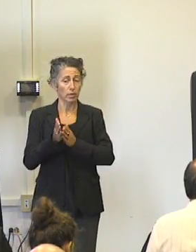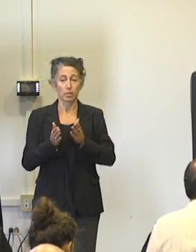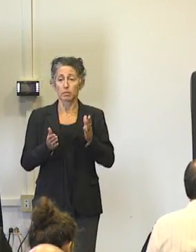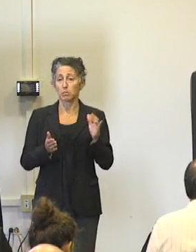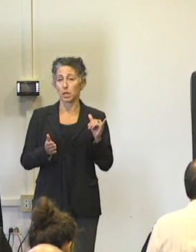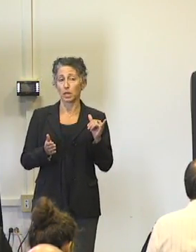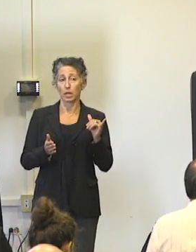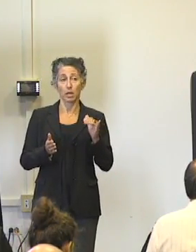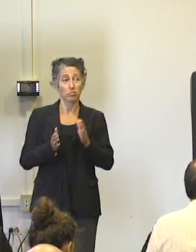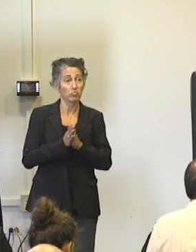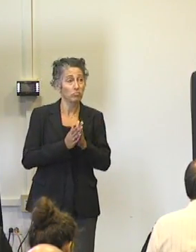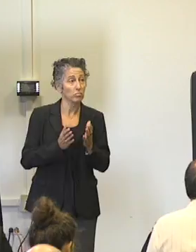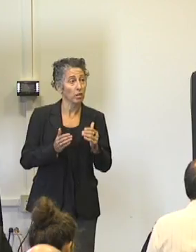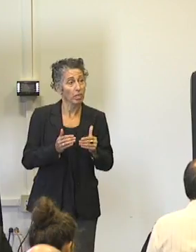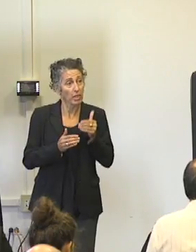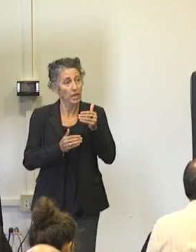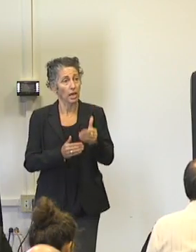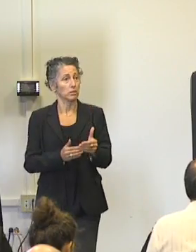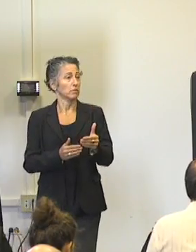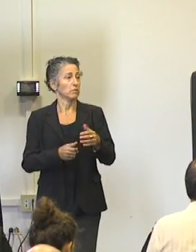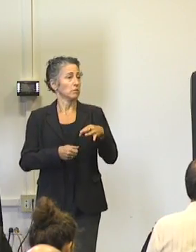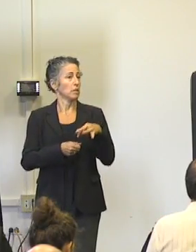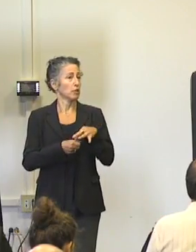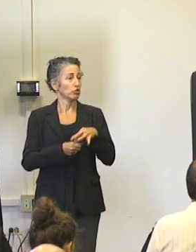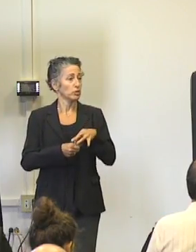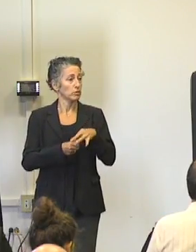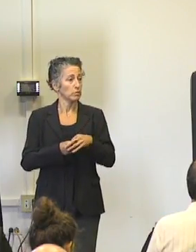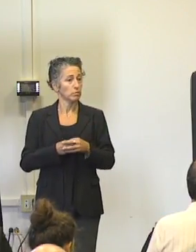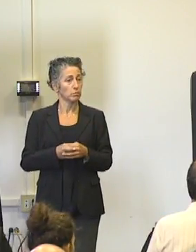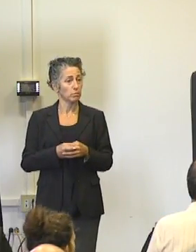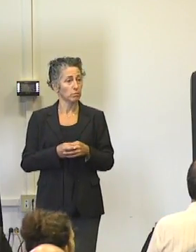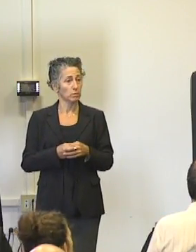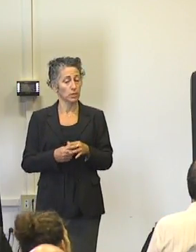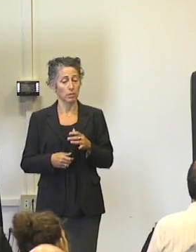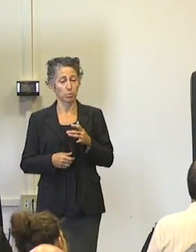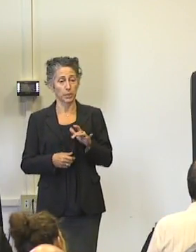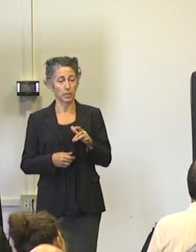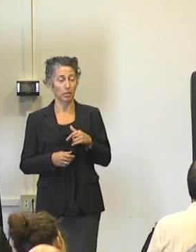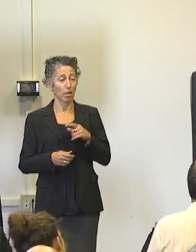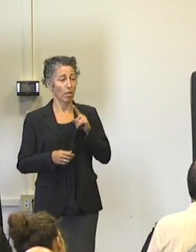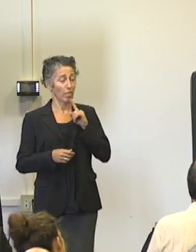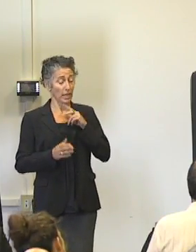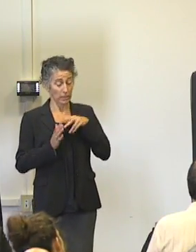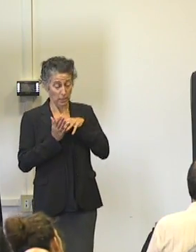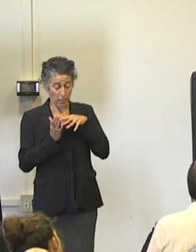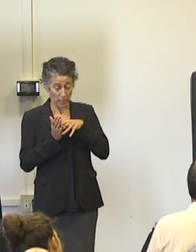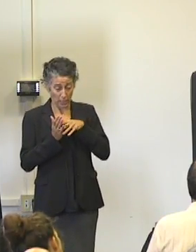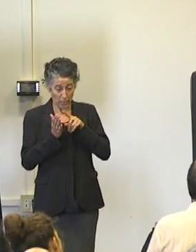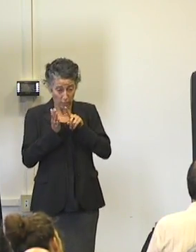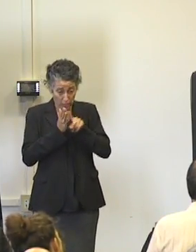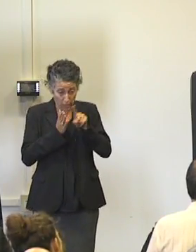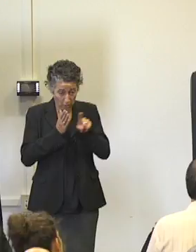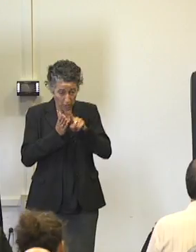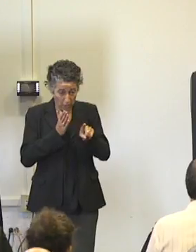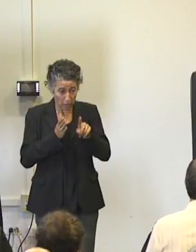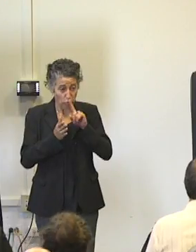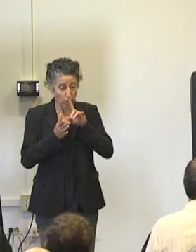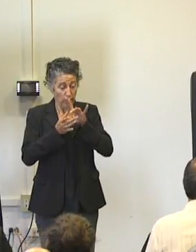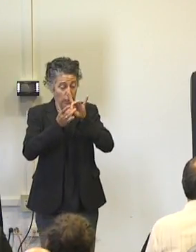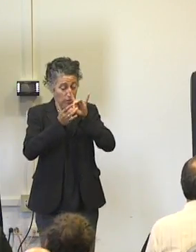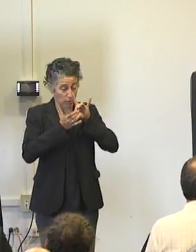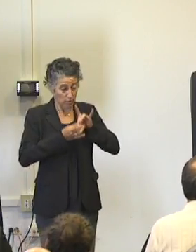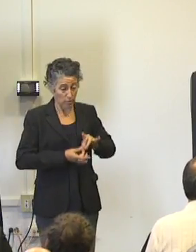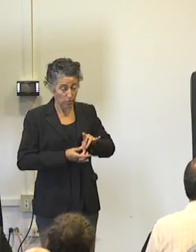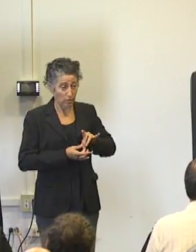reelected serves as a really useful heuristic that allow us to develop expectations about